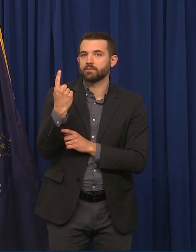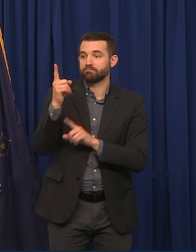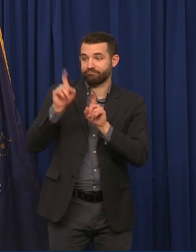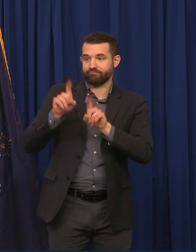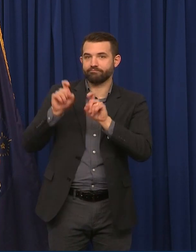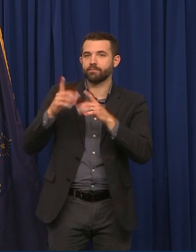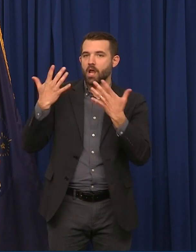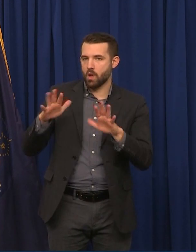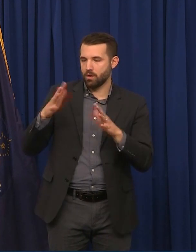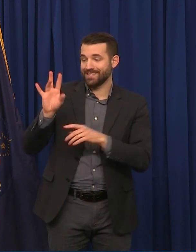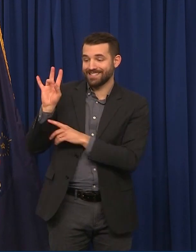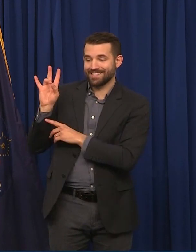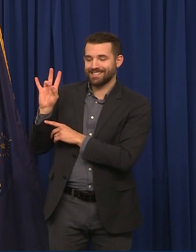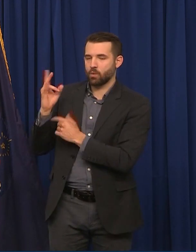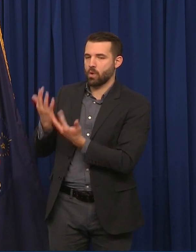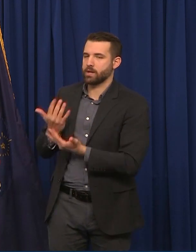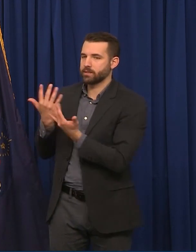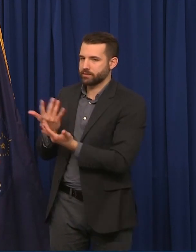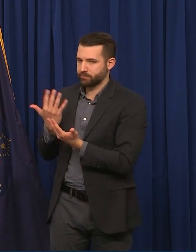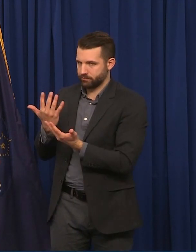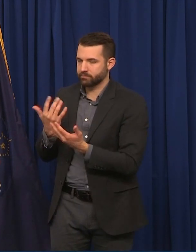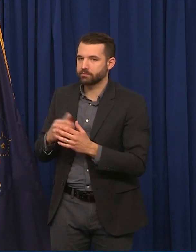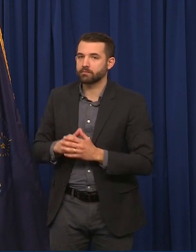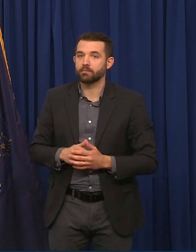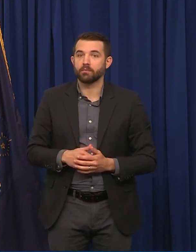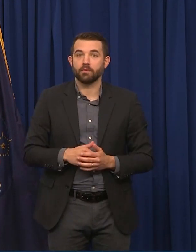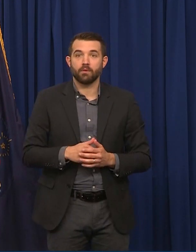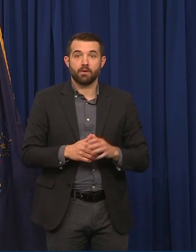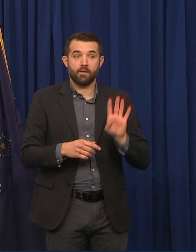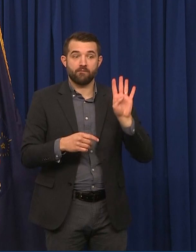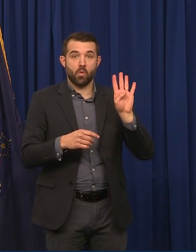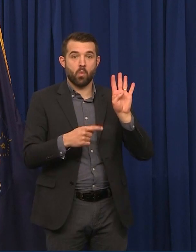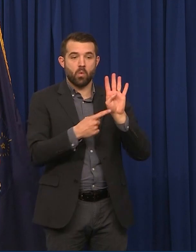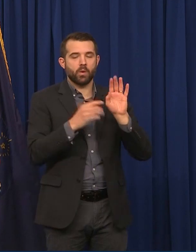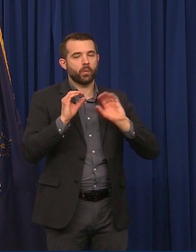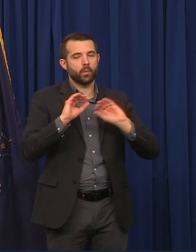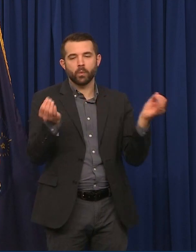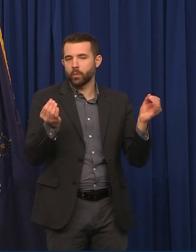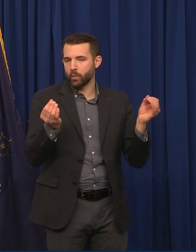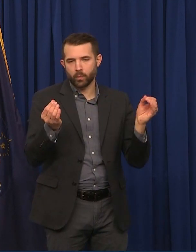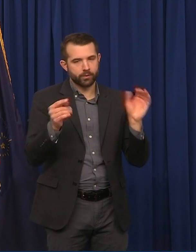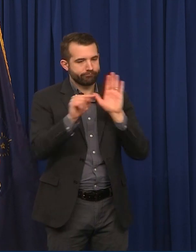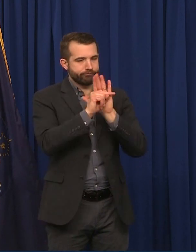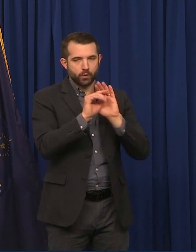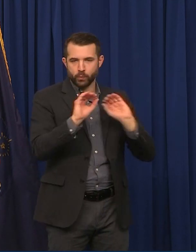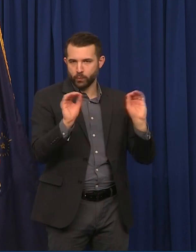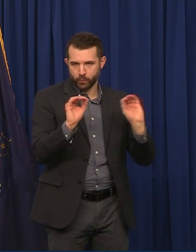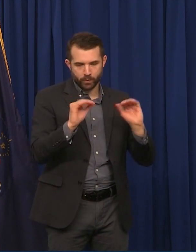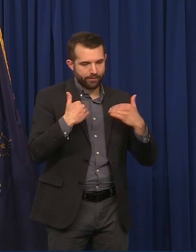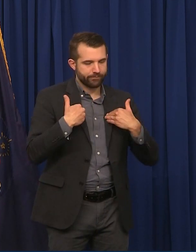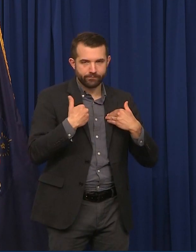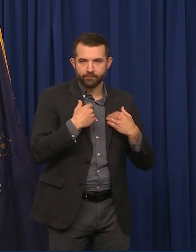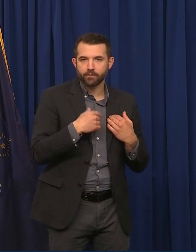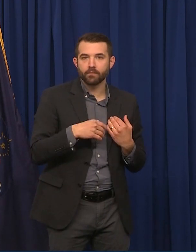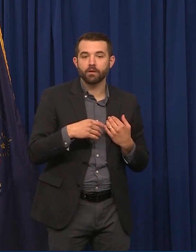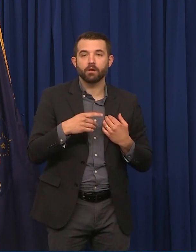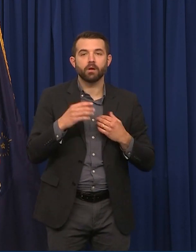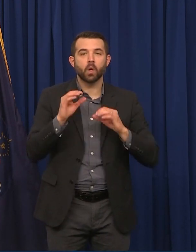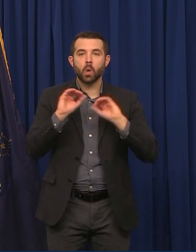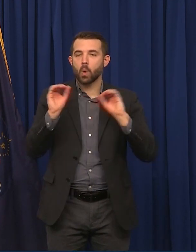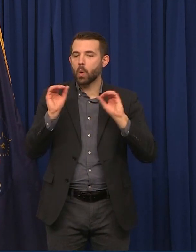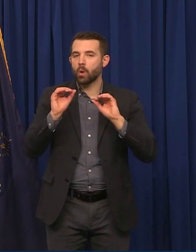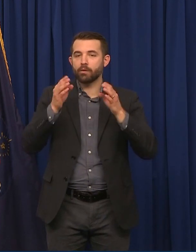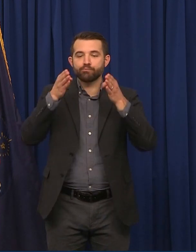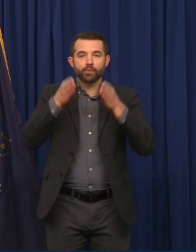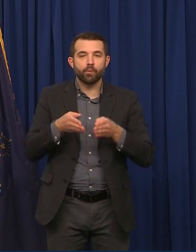been negative. That is to say, there has been no client at the Department of Corrections who has tested positive for COVID-19.